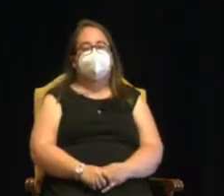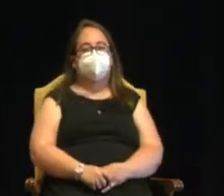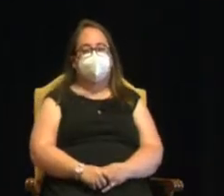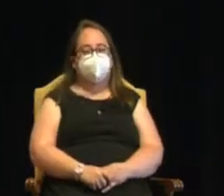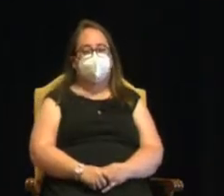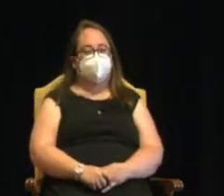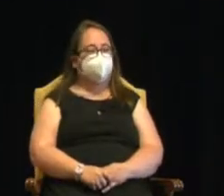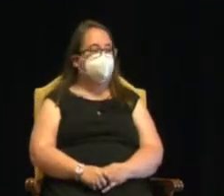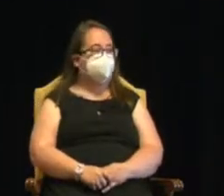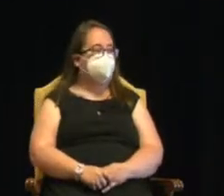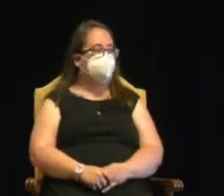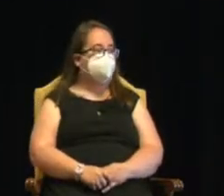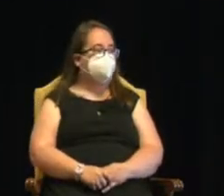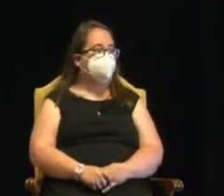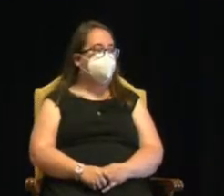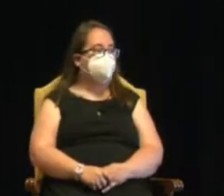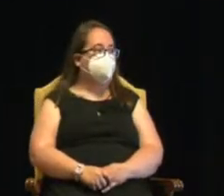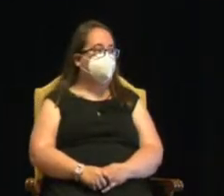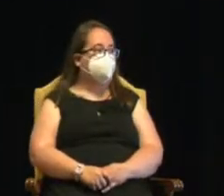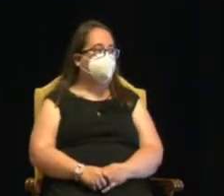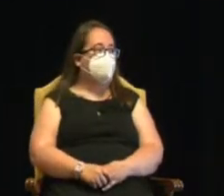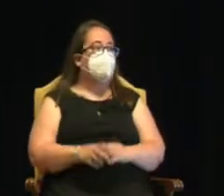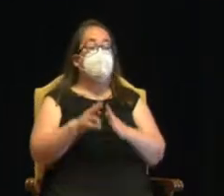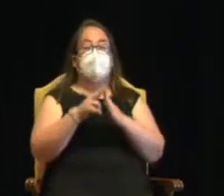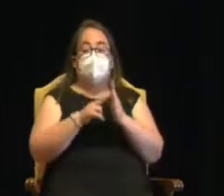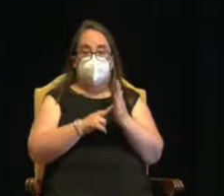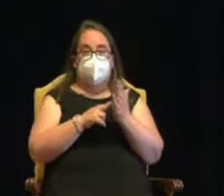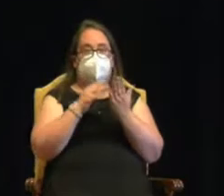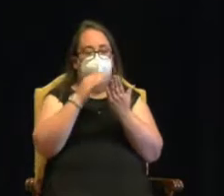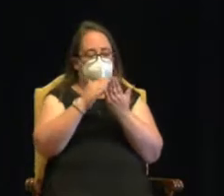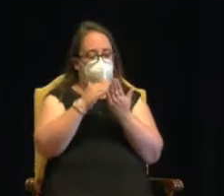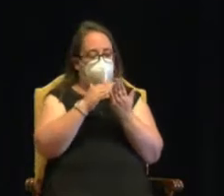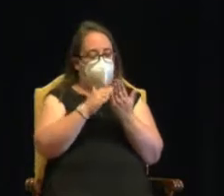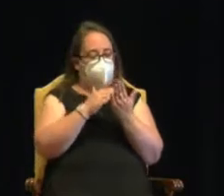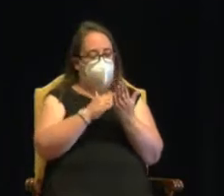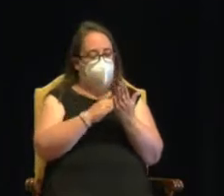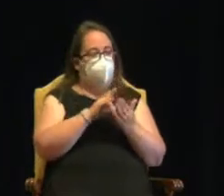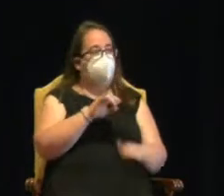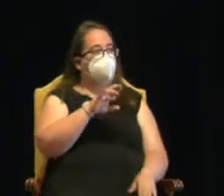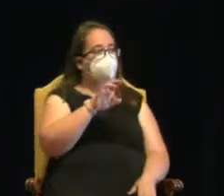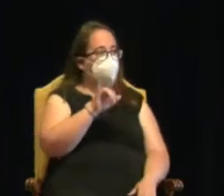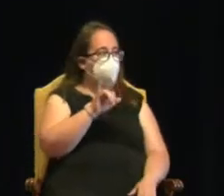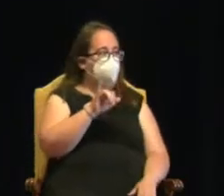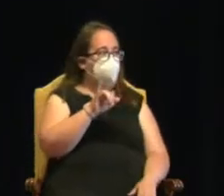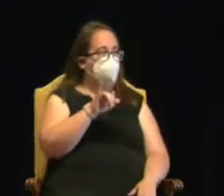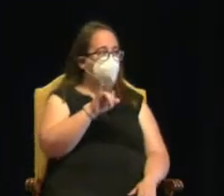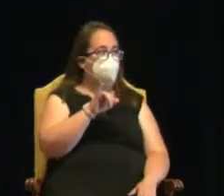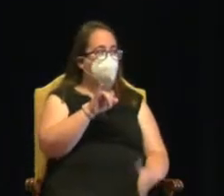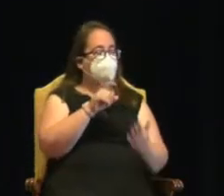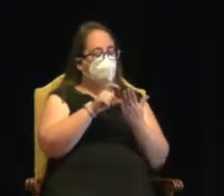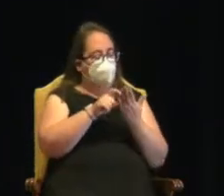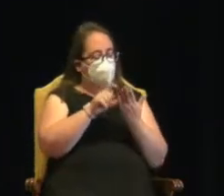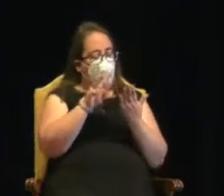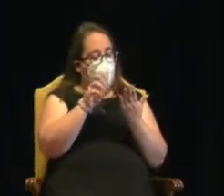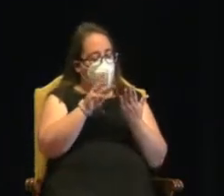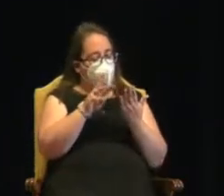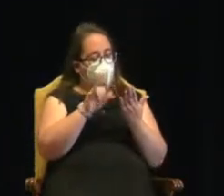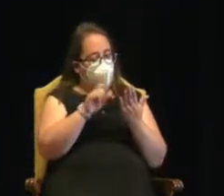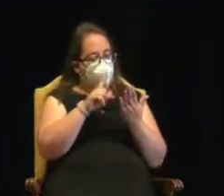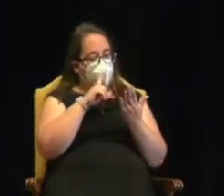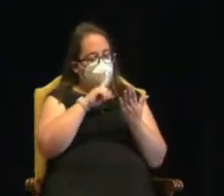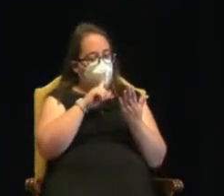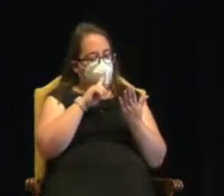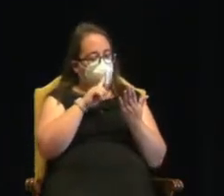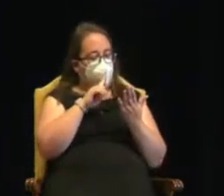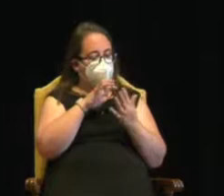I was telling people I was like reading paragraphs, and you know, in a literary novel, you're like, wow, that was really